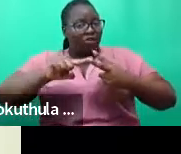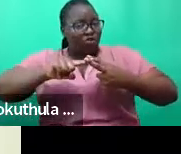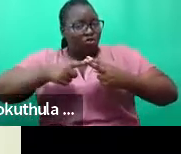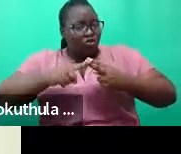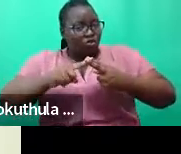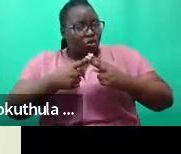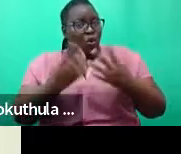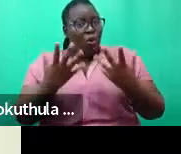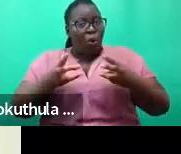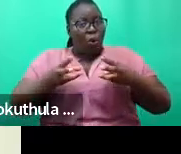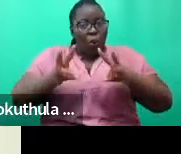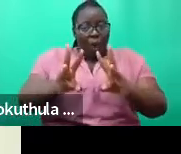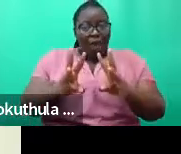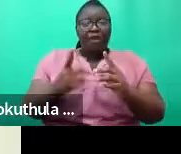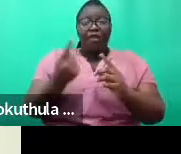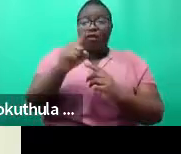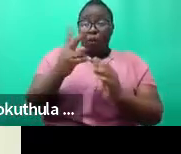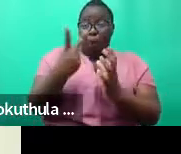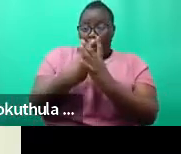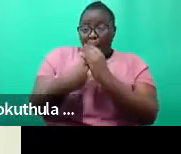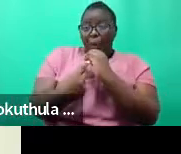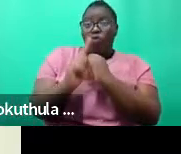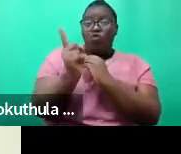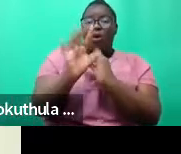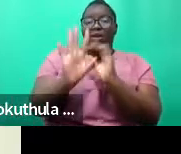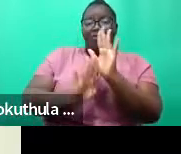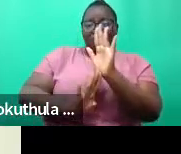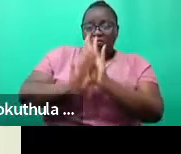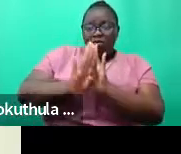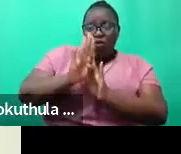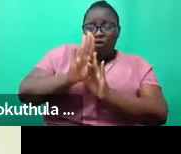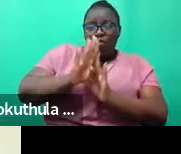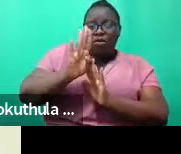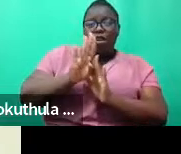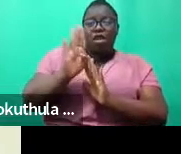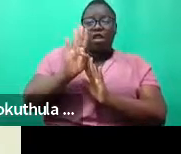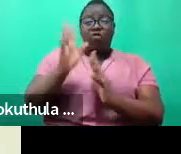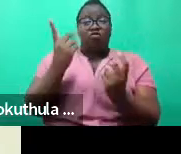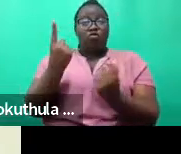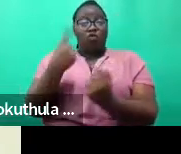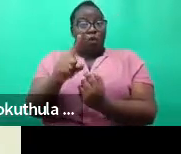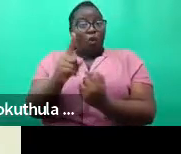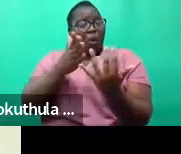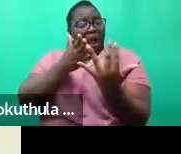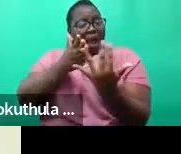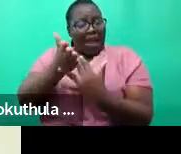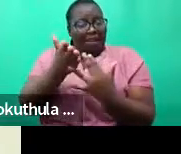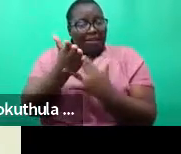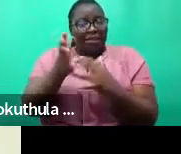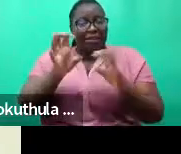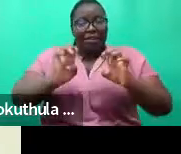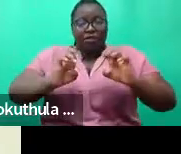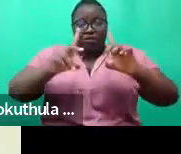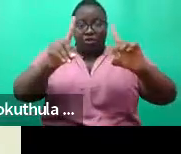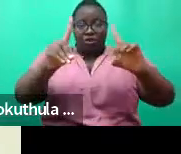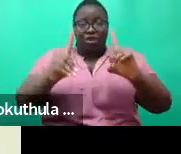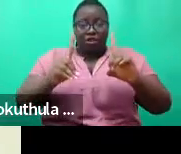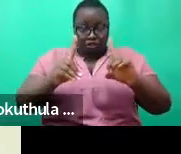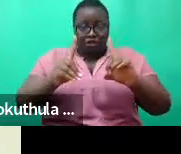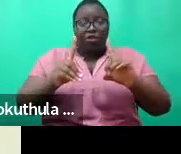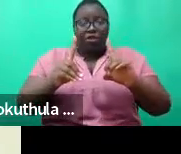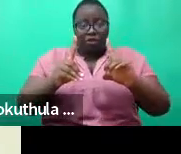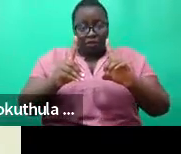for both the improvement of widening of access to education and containment of the